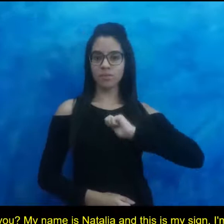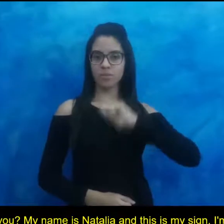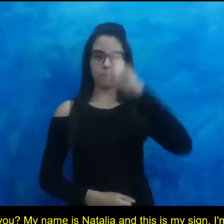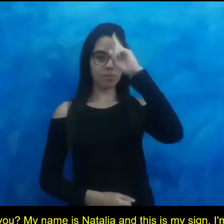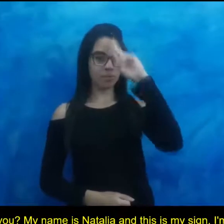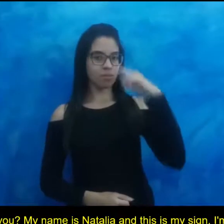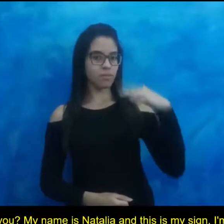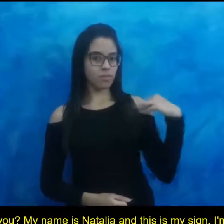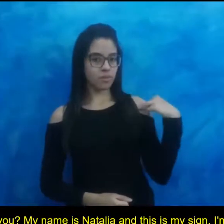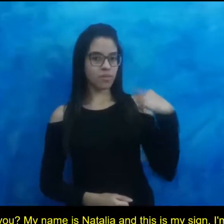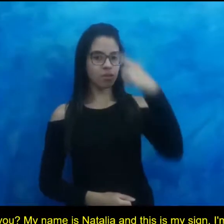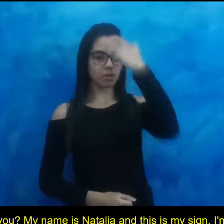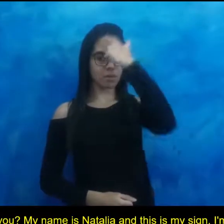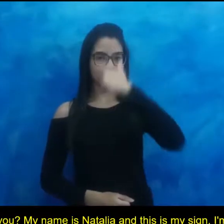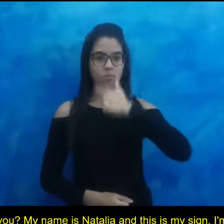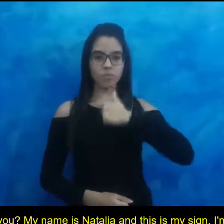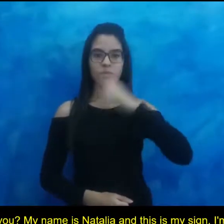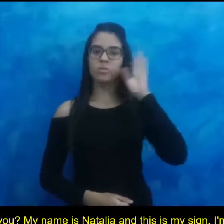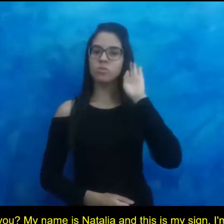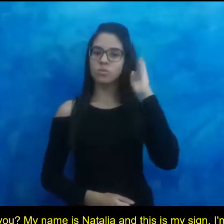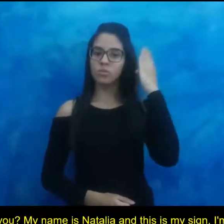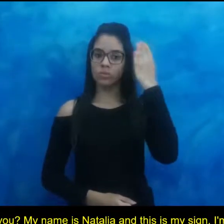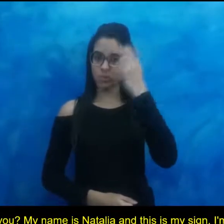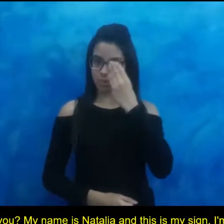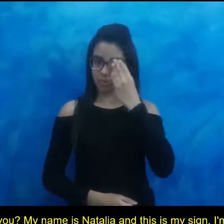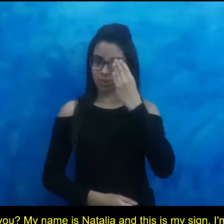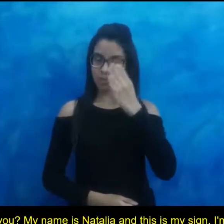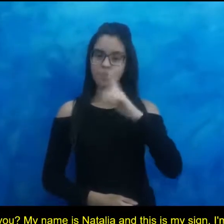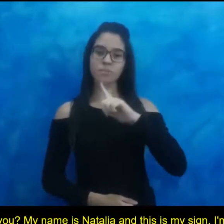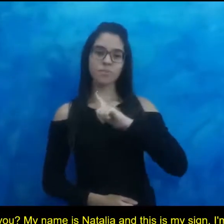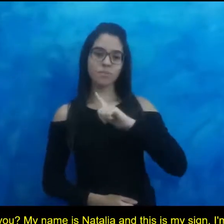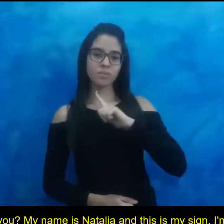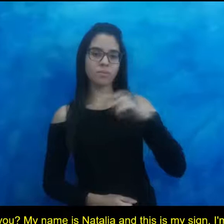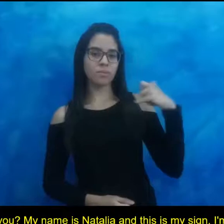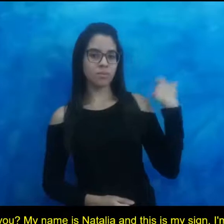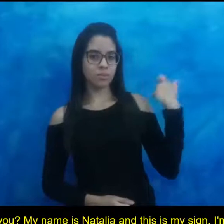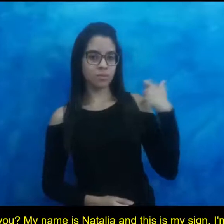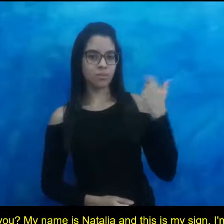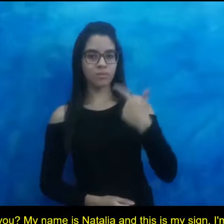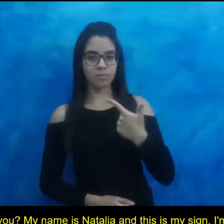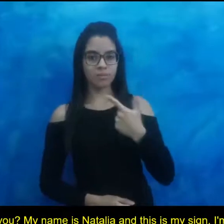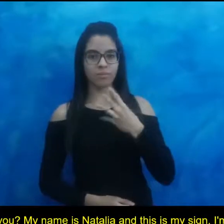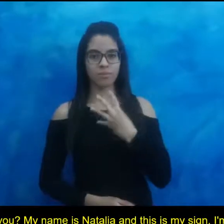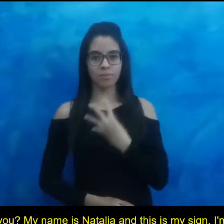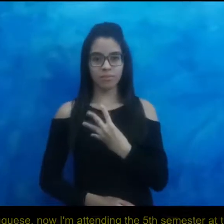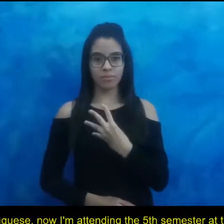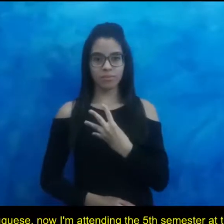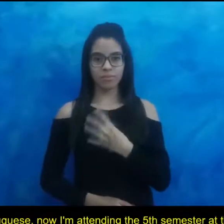sign. I'm a deafblind person. I'm 24 years old. I